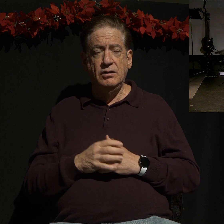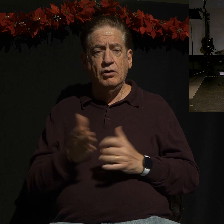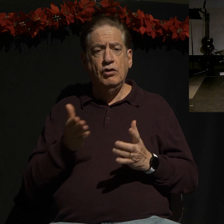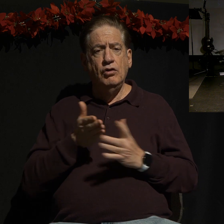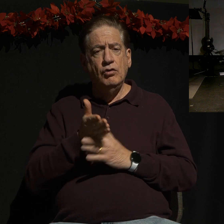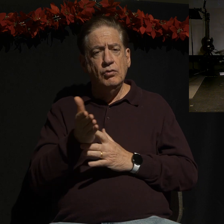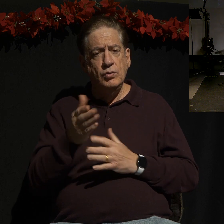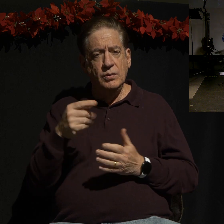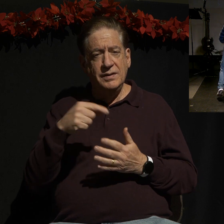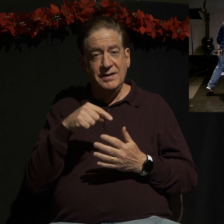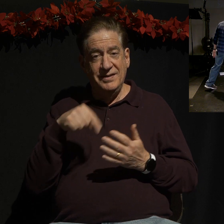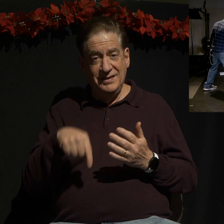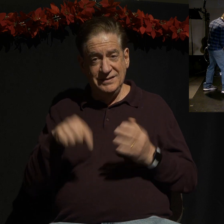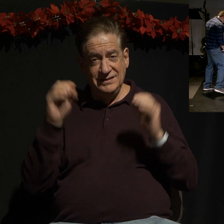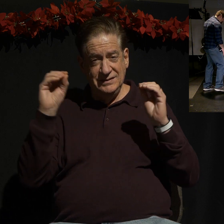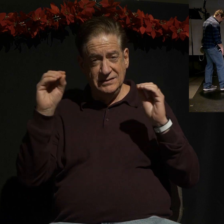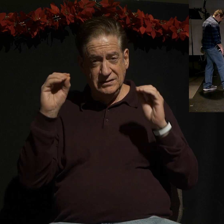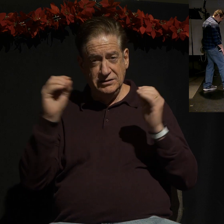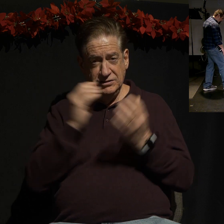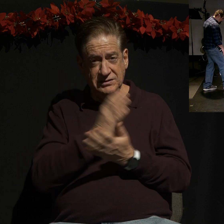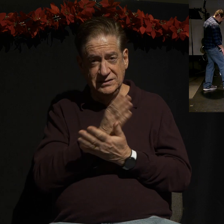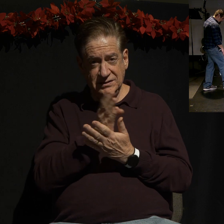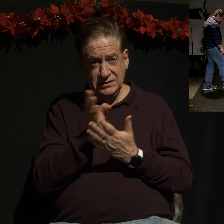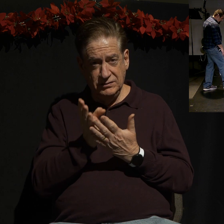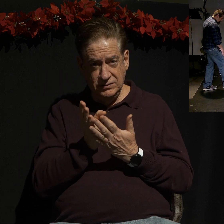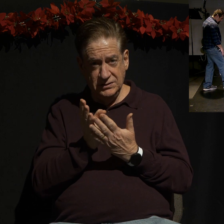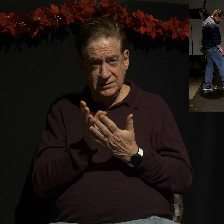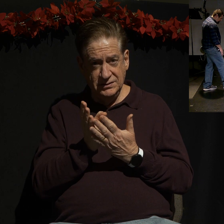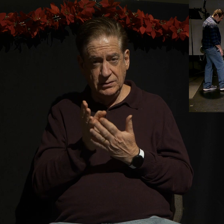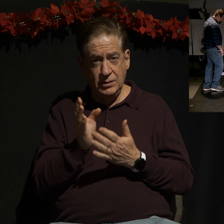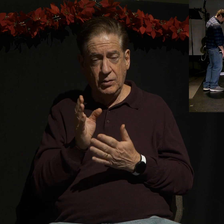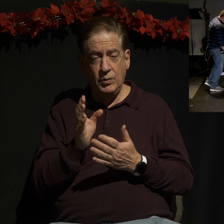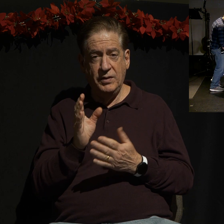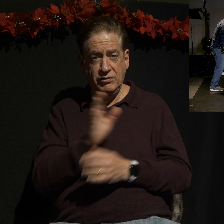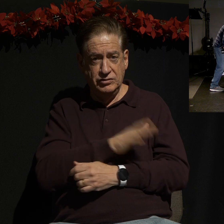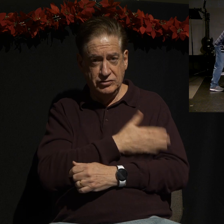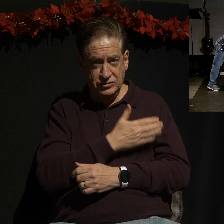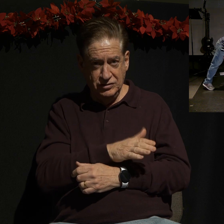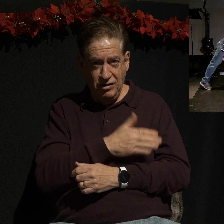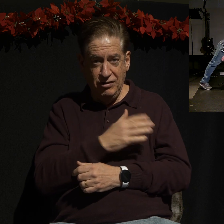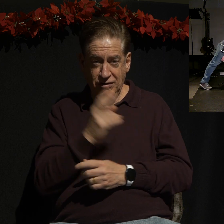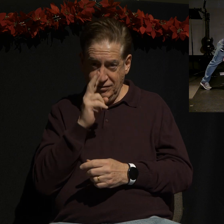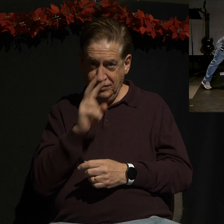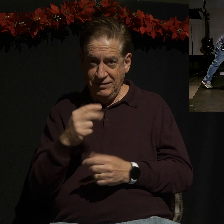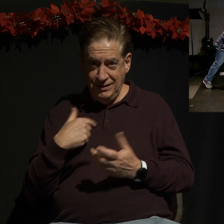throughout this teaching series with a song. And look